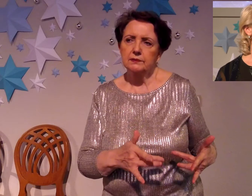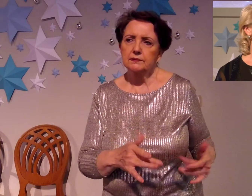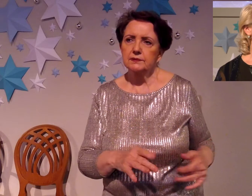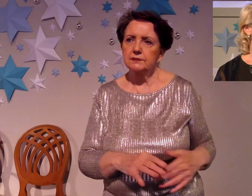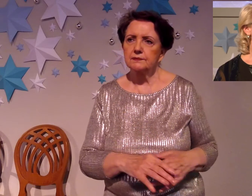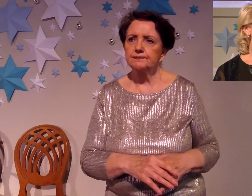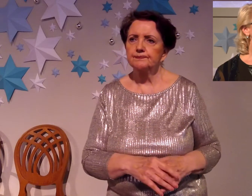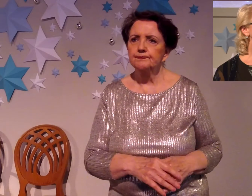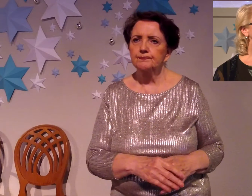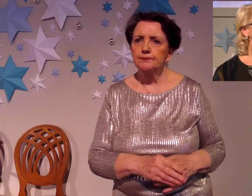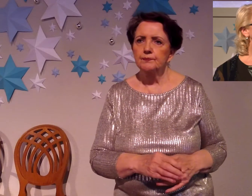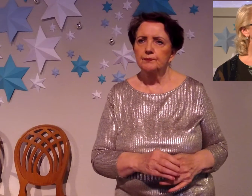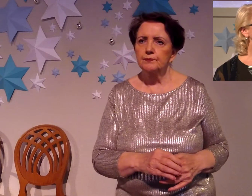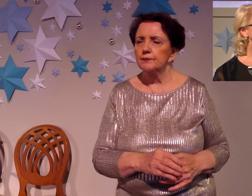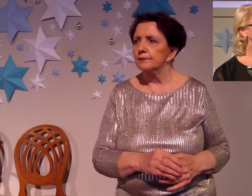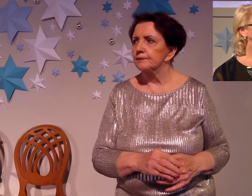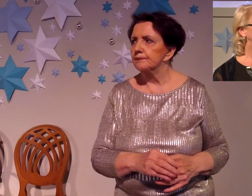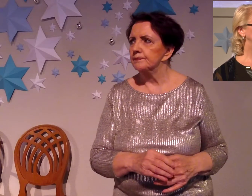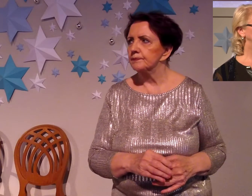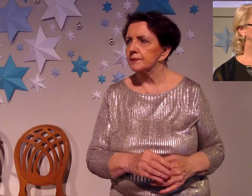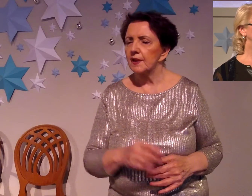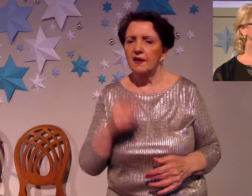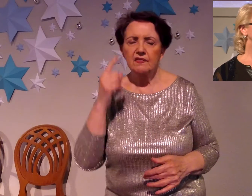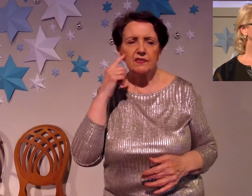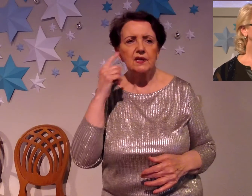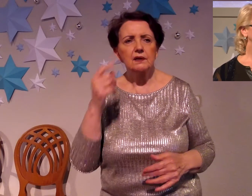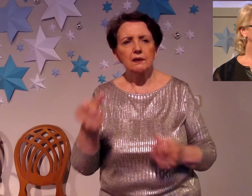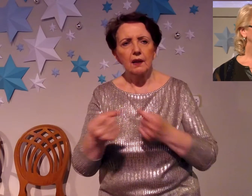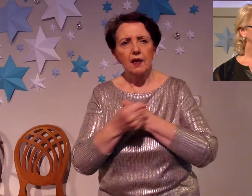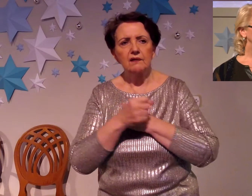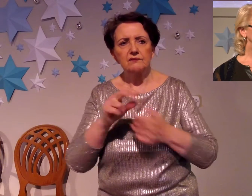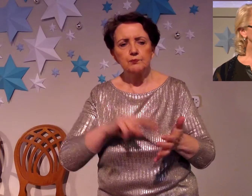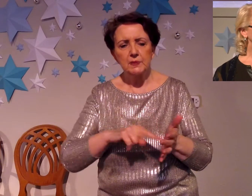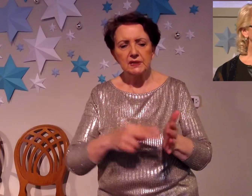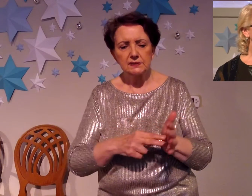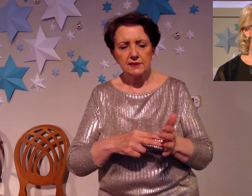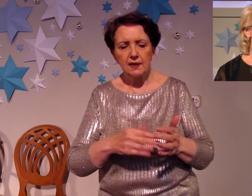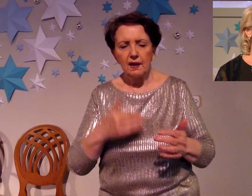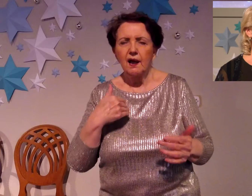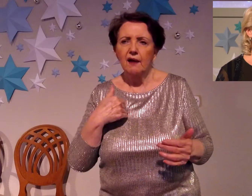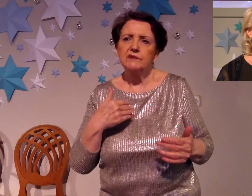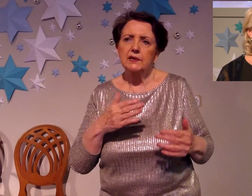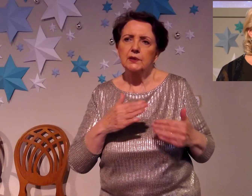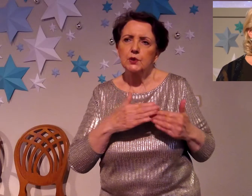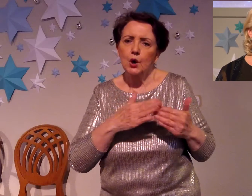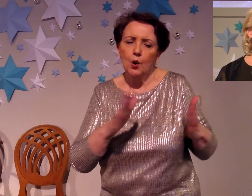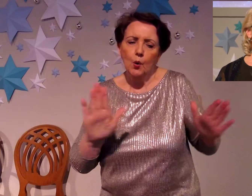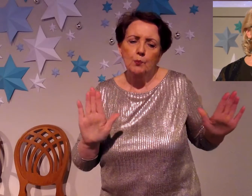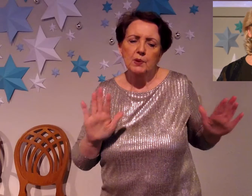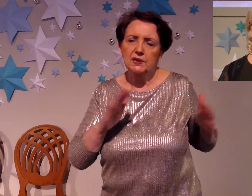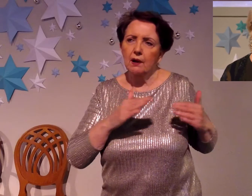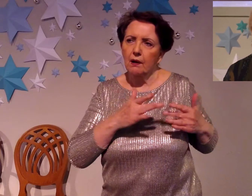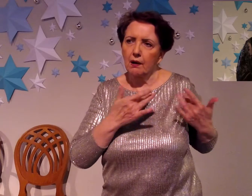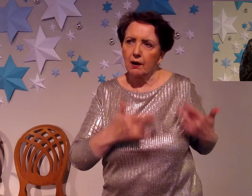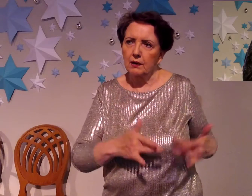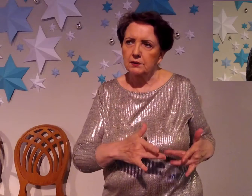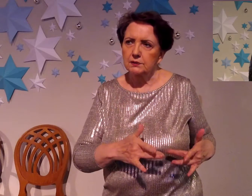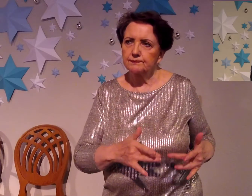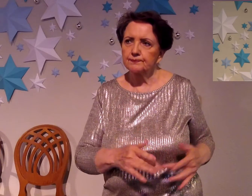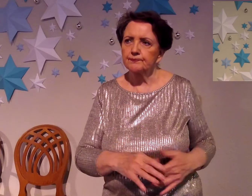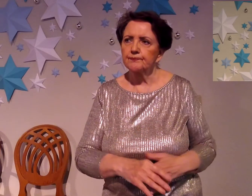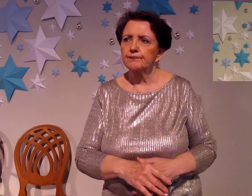Open-heartedness. I think love is open-heartedness. Years ago, I read a definition of love. It is the